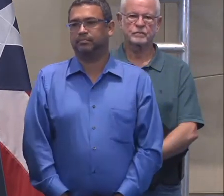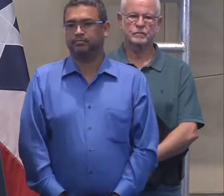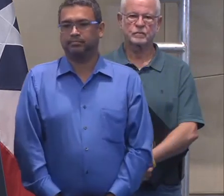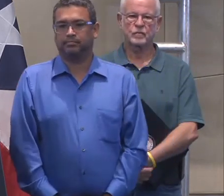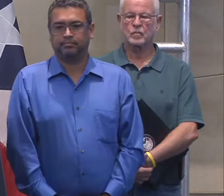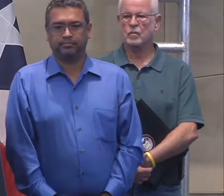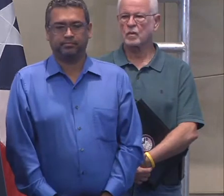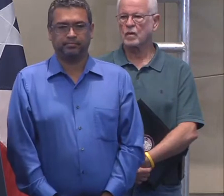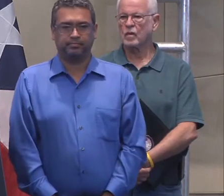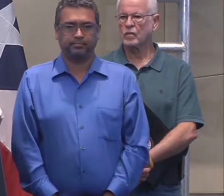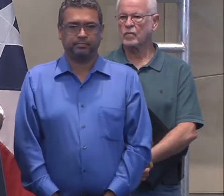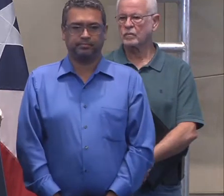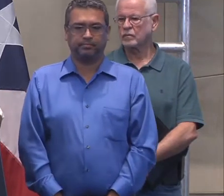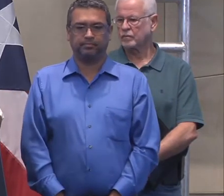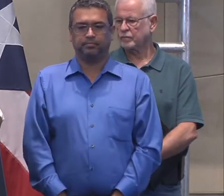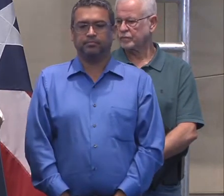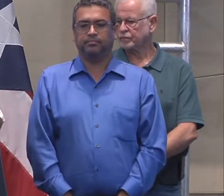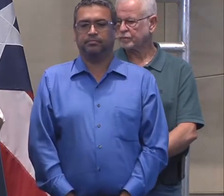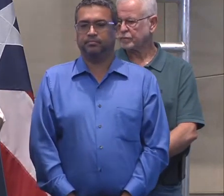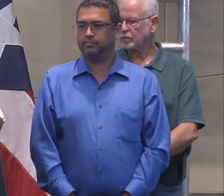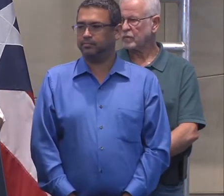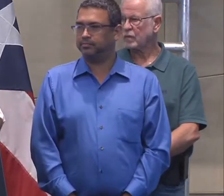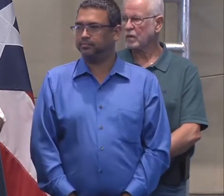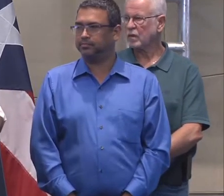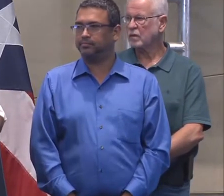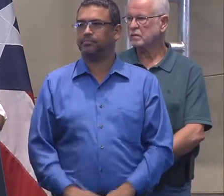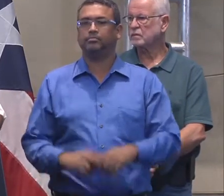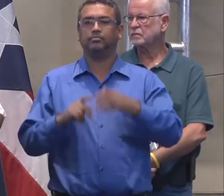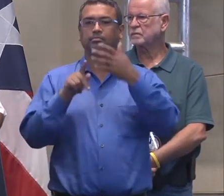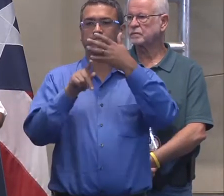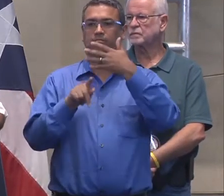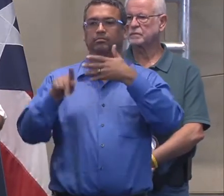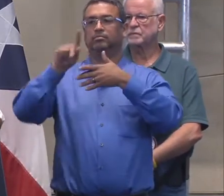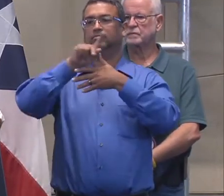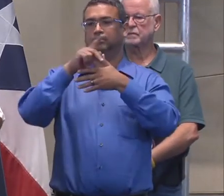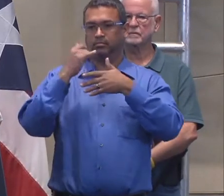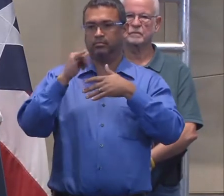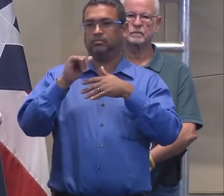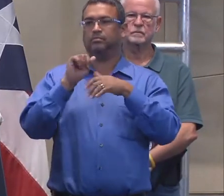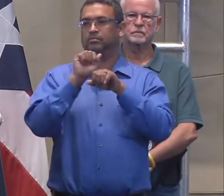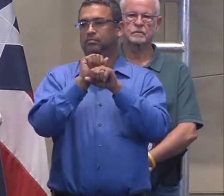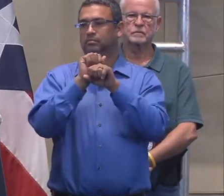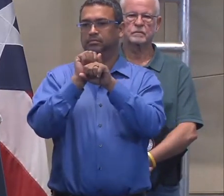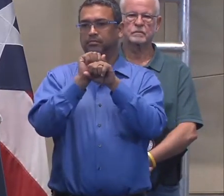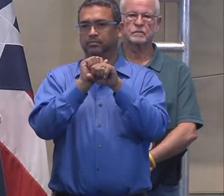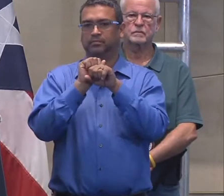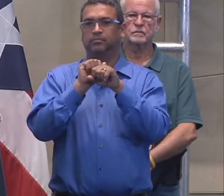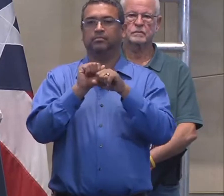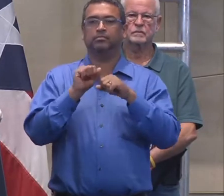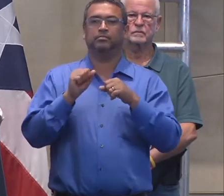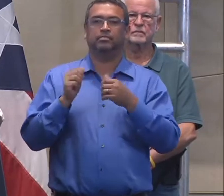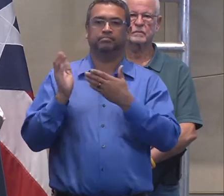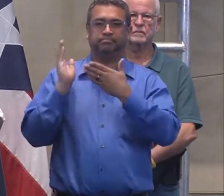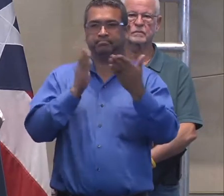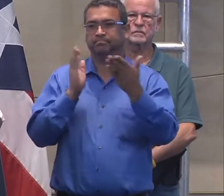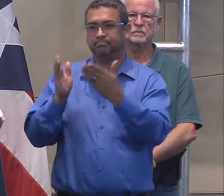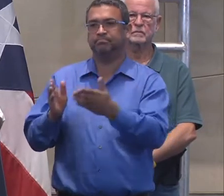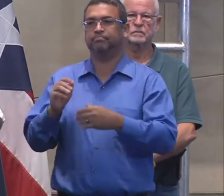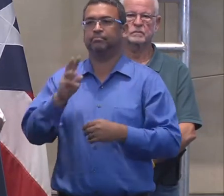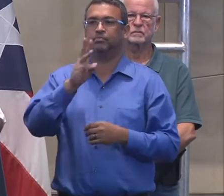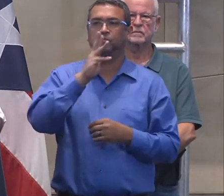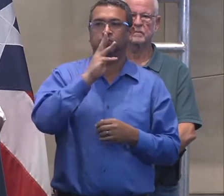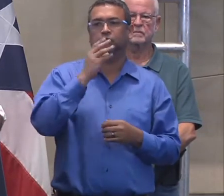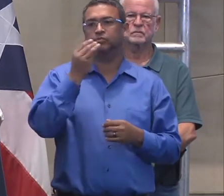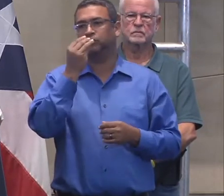In terms of the priorities, still working, again, with the streams of food and water. Now